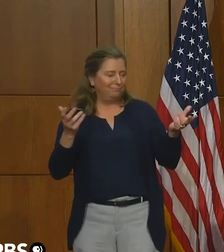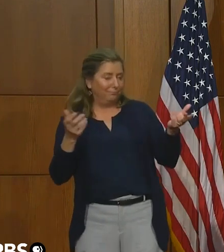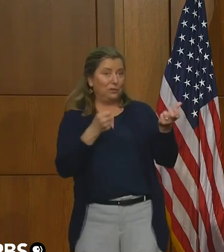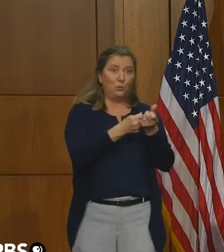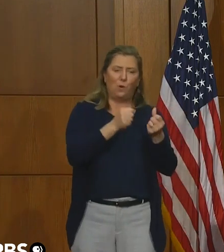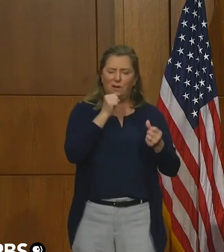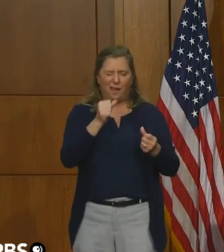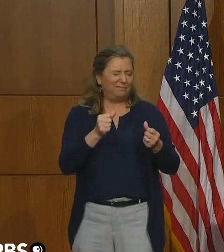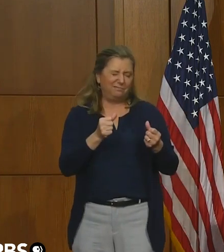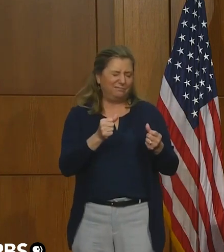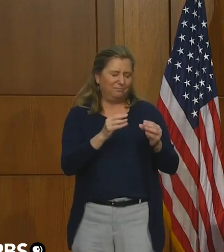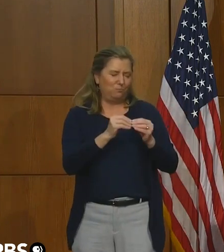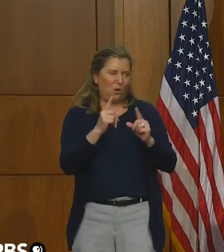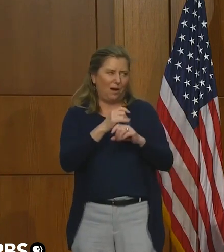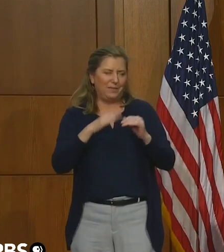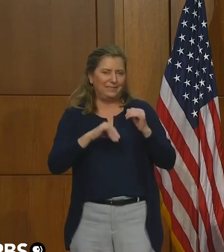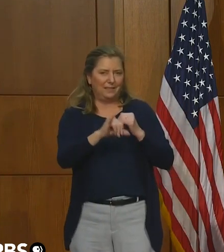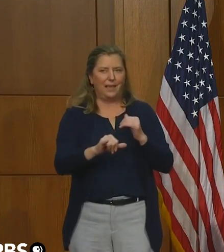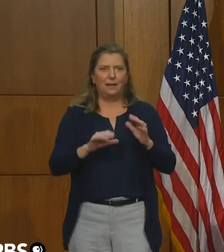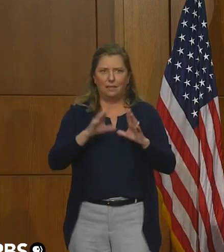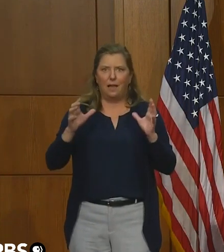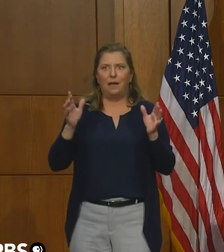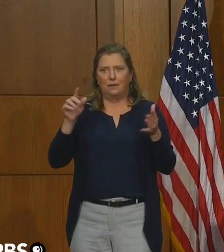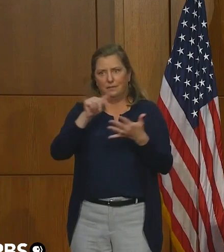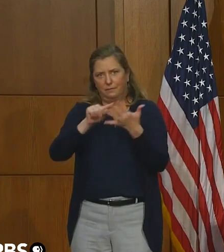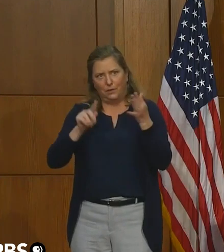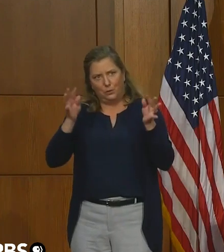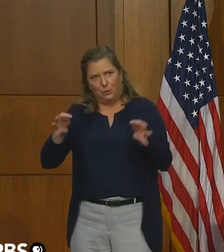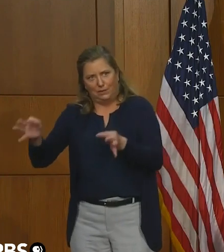not. So a lot of moving parts there.